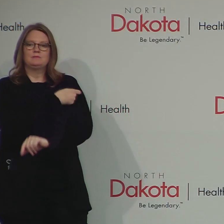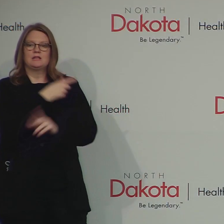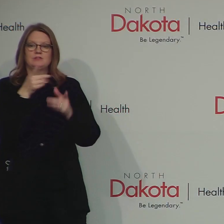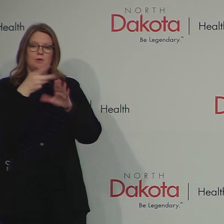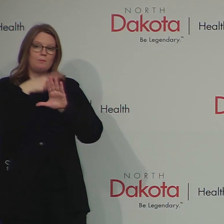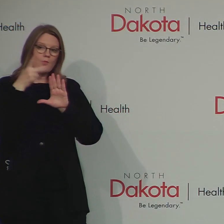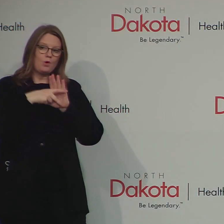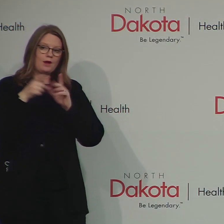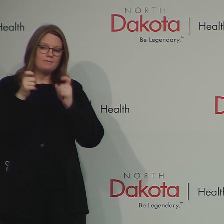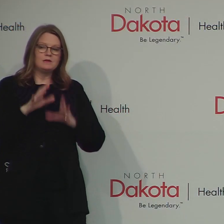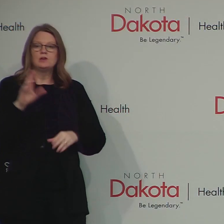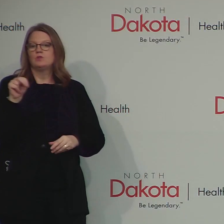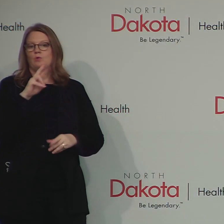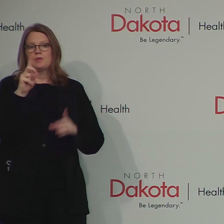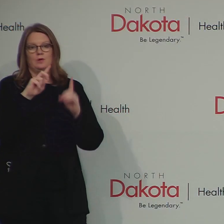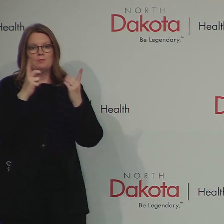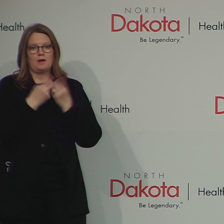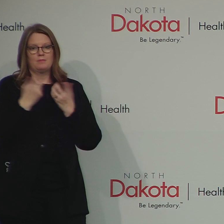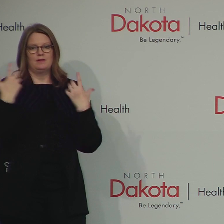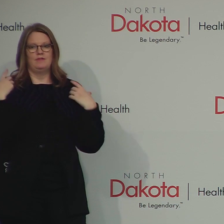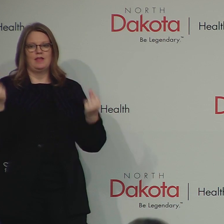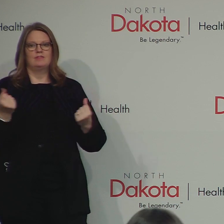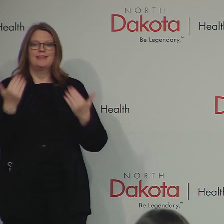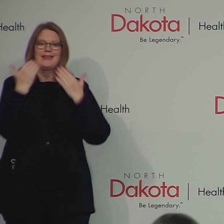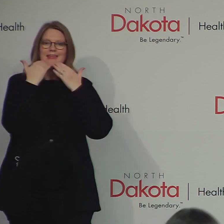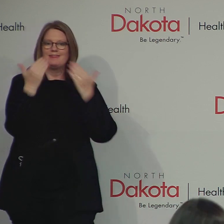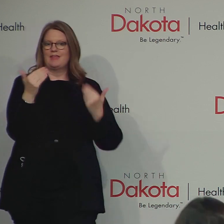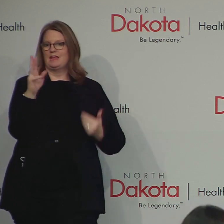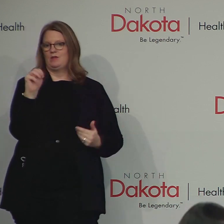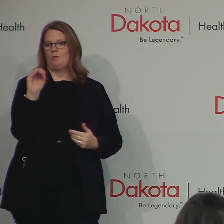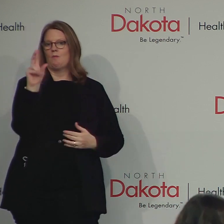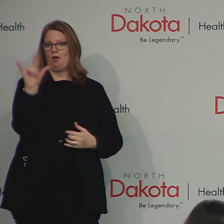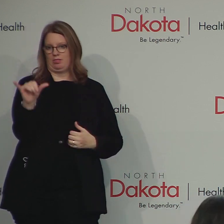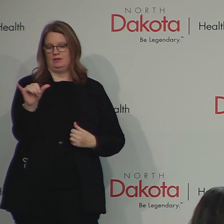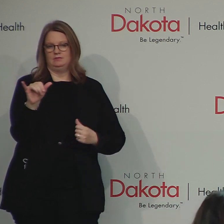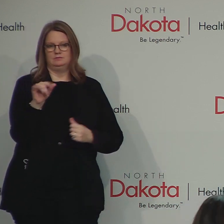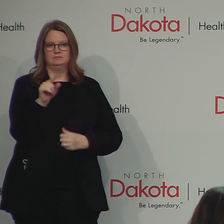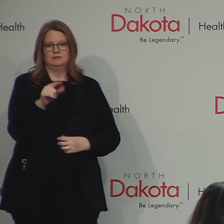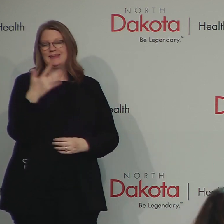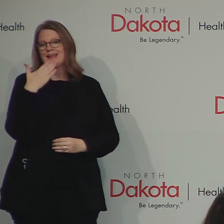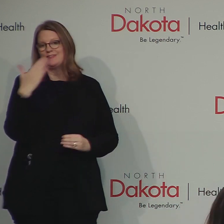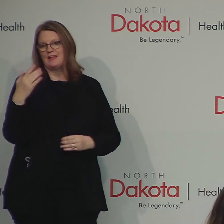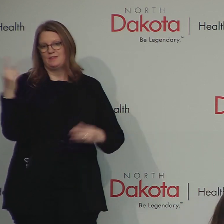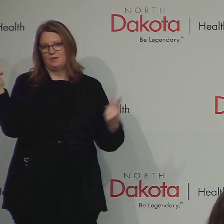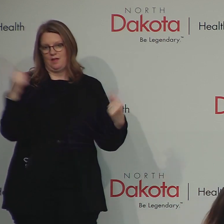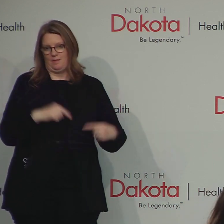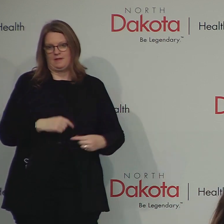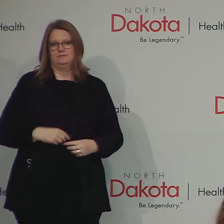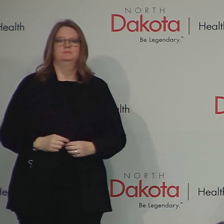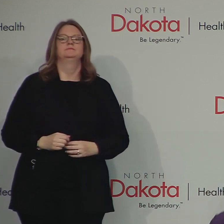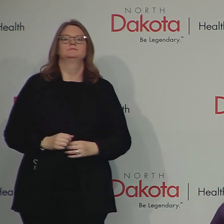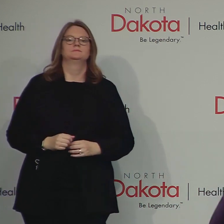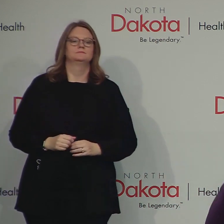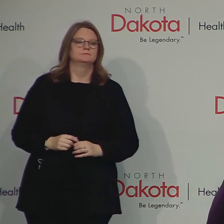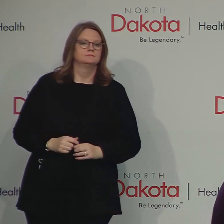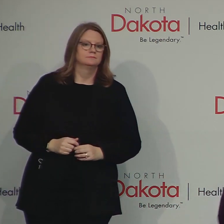Manager at the North Dakota Department of Health. Thank you, Molly, for the great work you and your team are doing, and thanks for being here to give us an update.